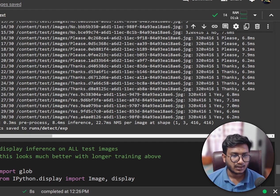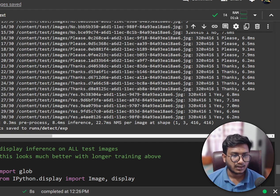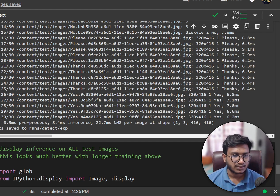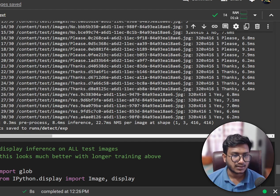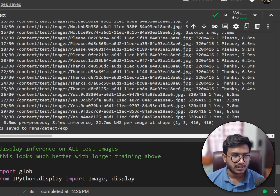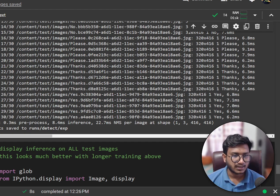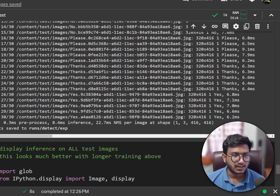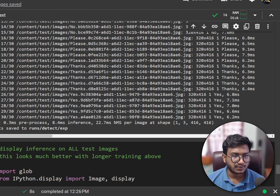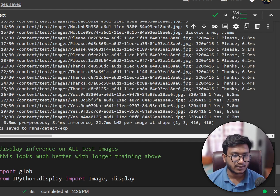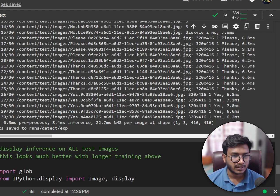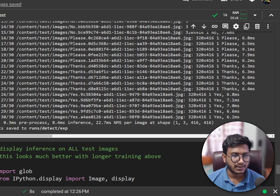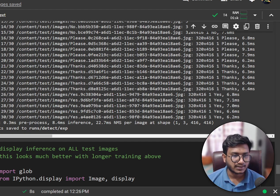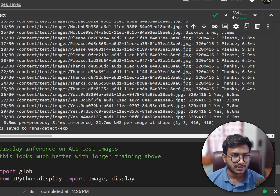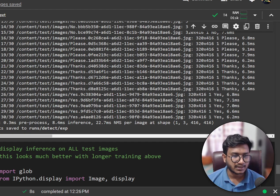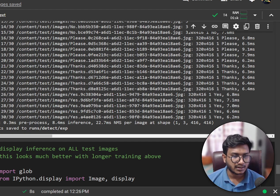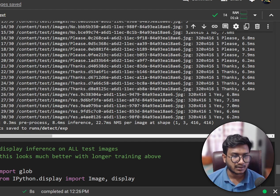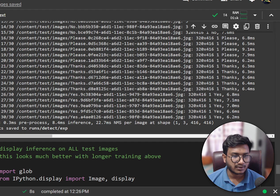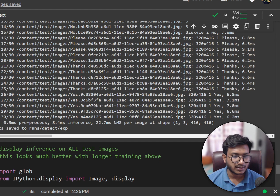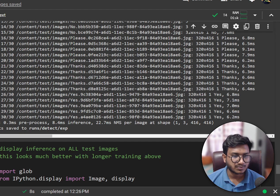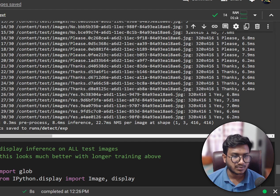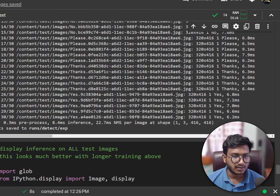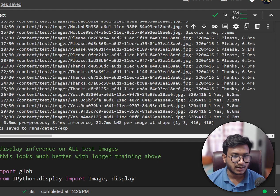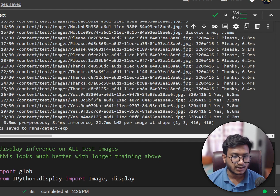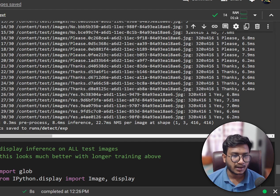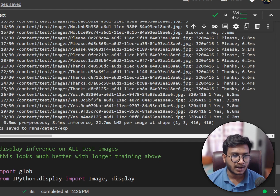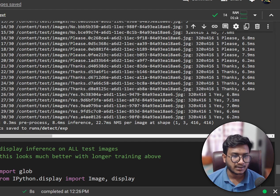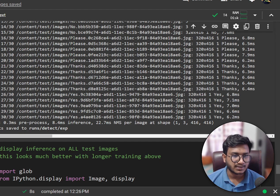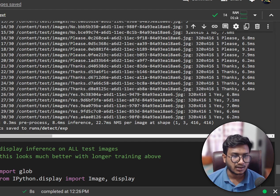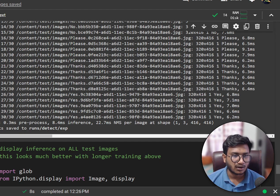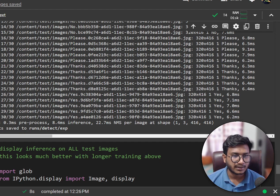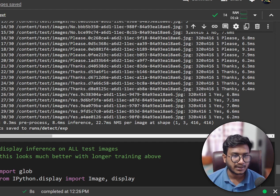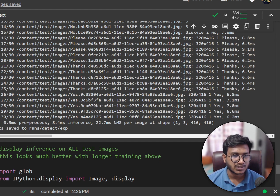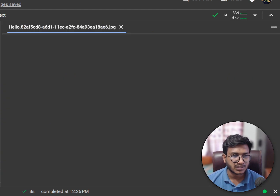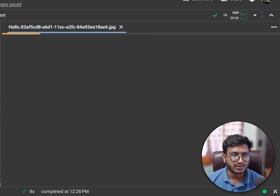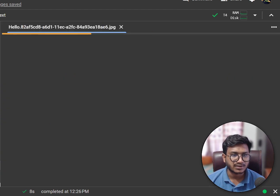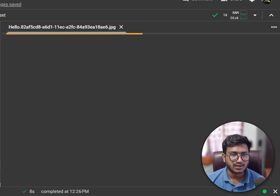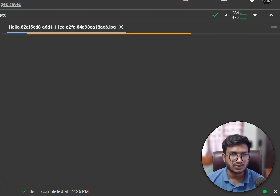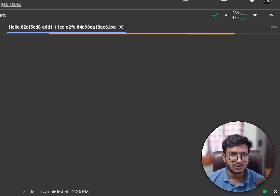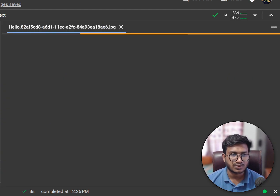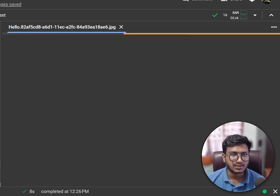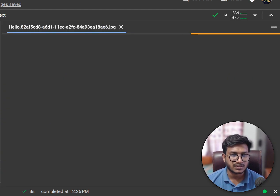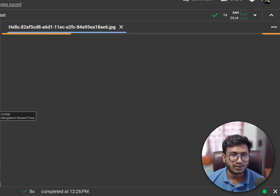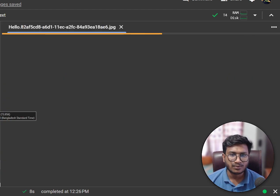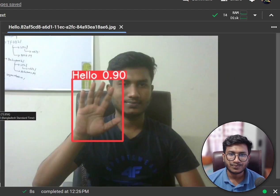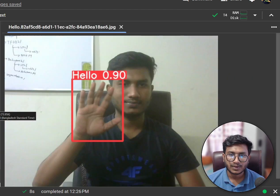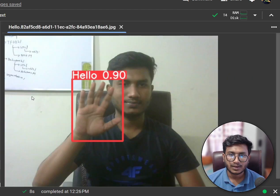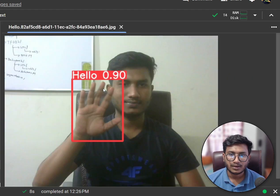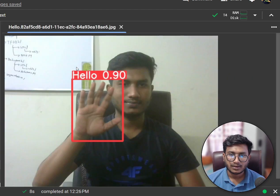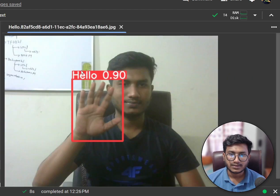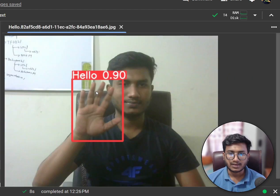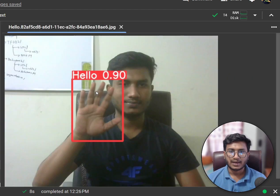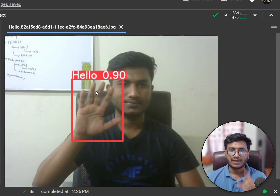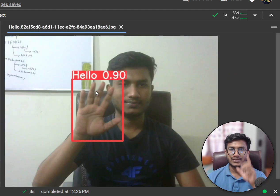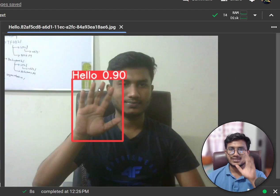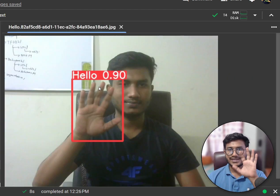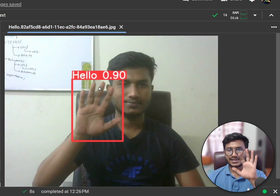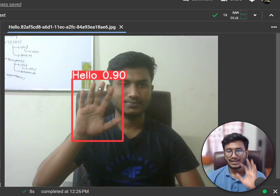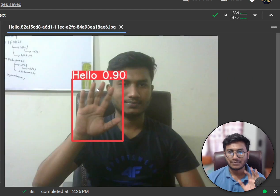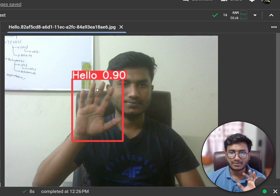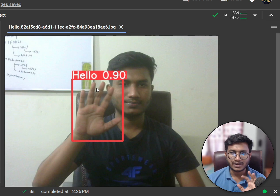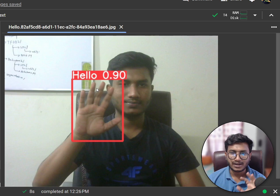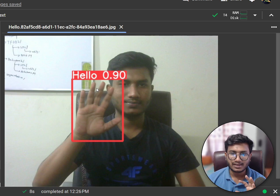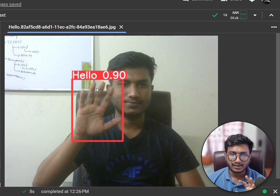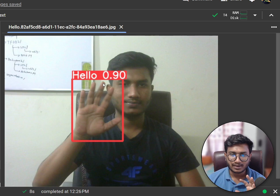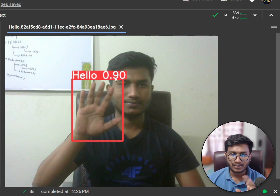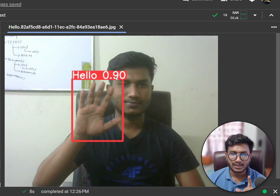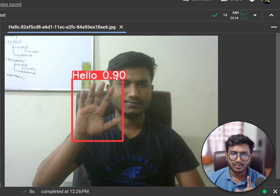folder, inside detect folder, it has created detect folder experiment, and see all the detection you can see. So this is hello. See, hello is